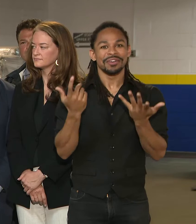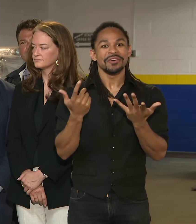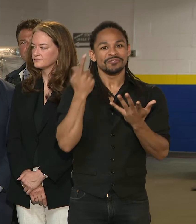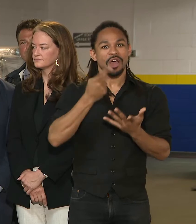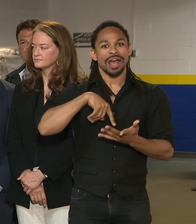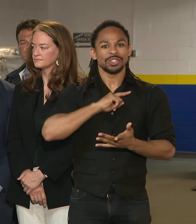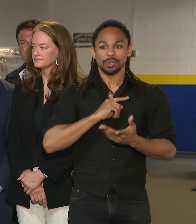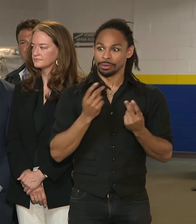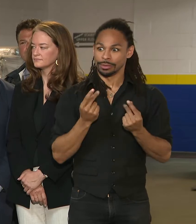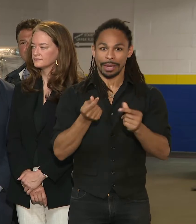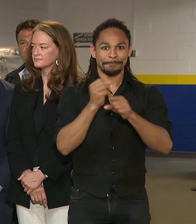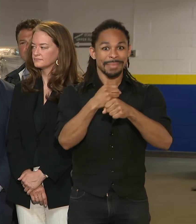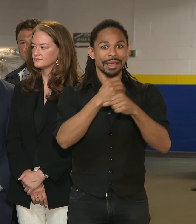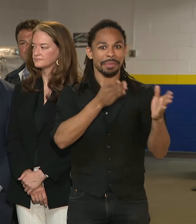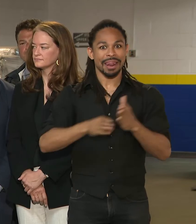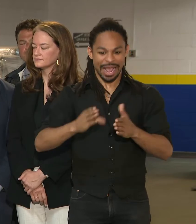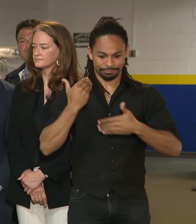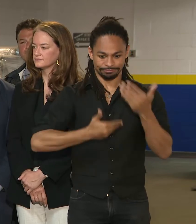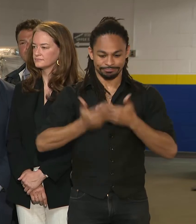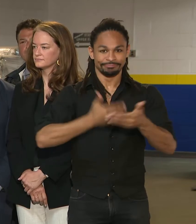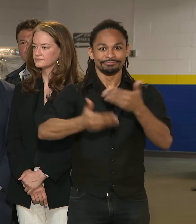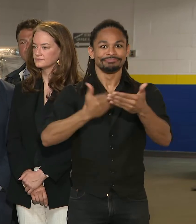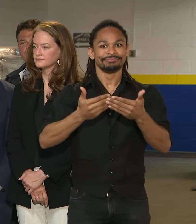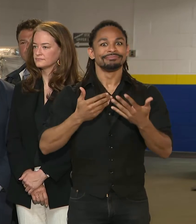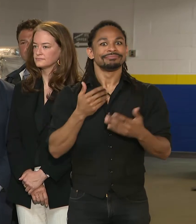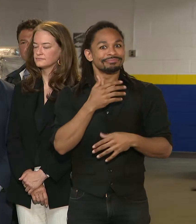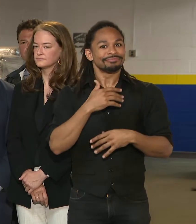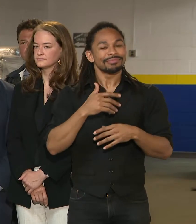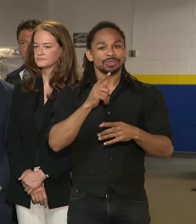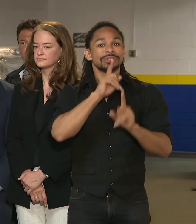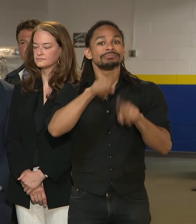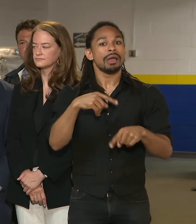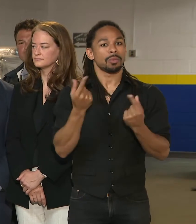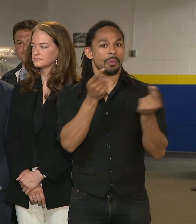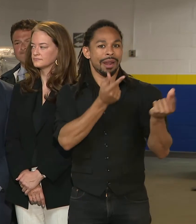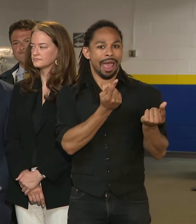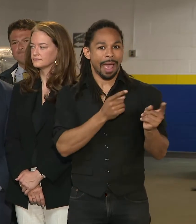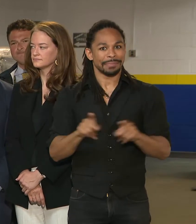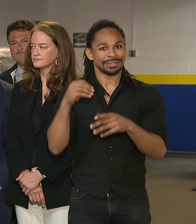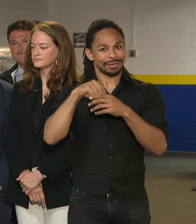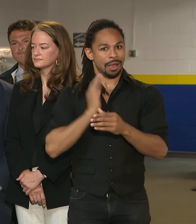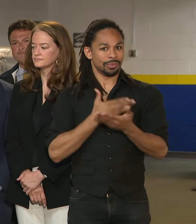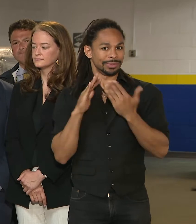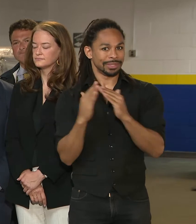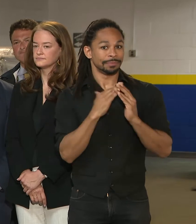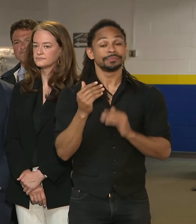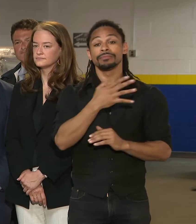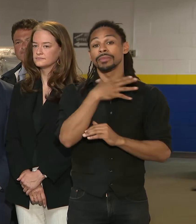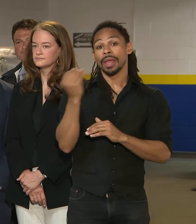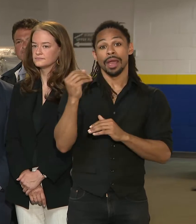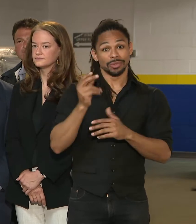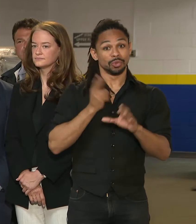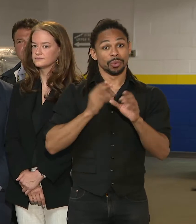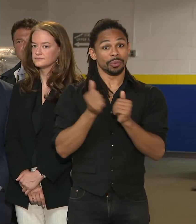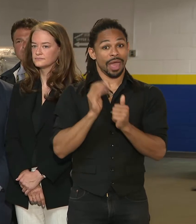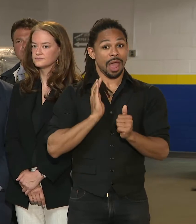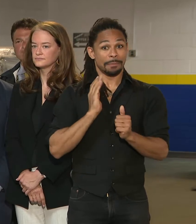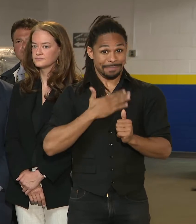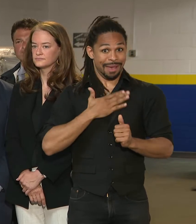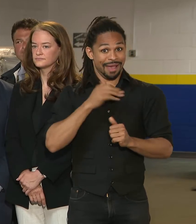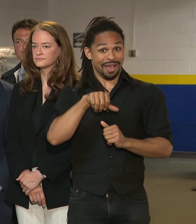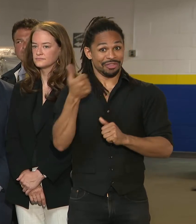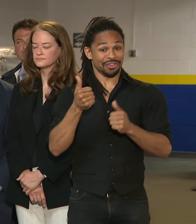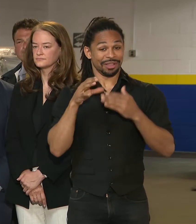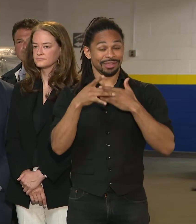we respond to what is happening in our city. And being joined with my other leadership team that